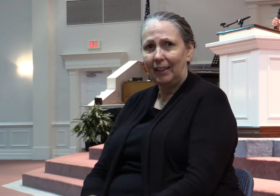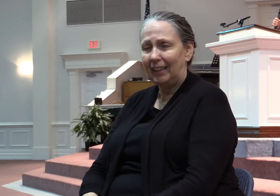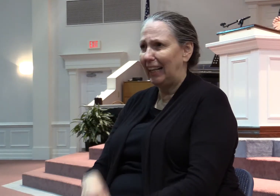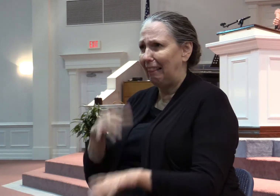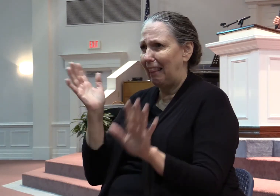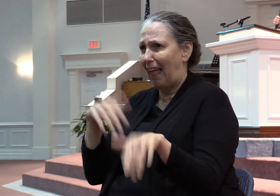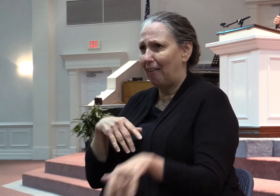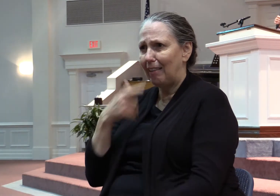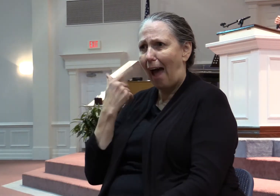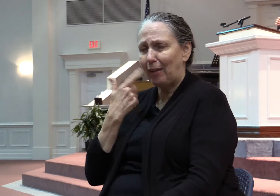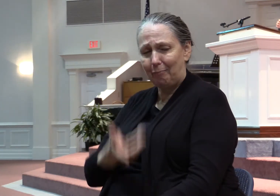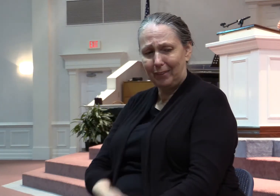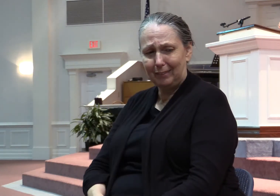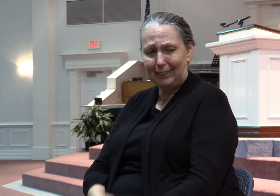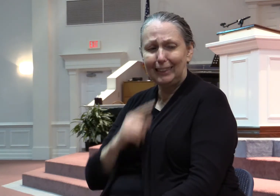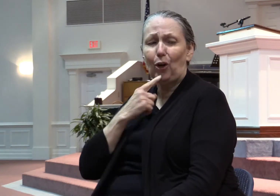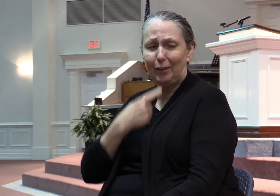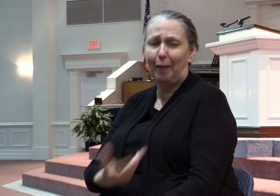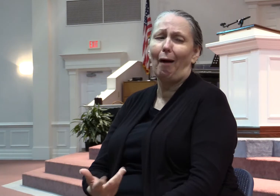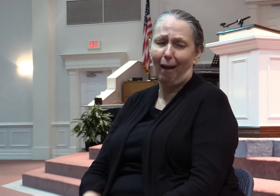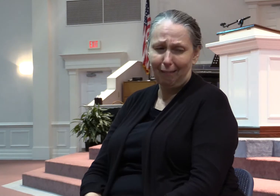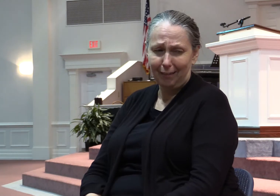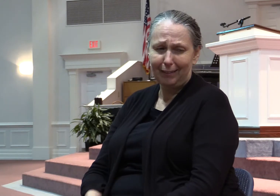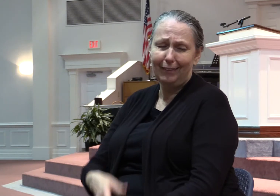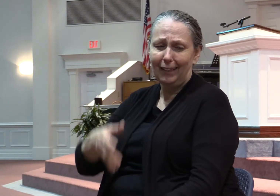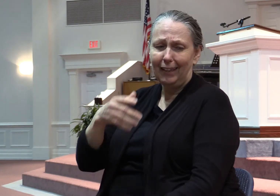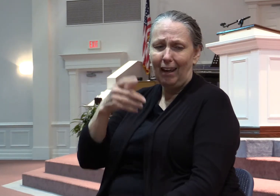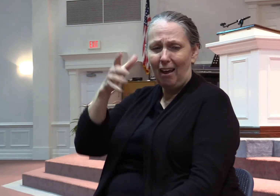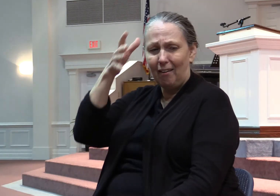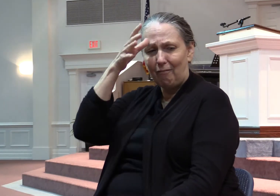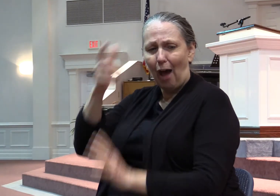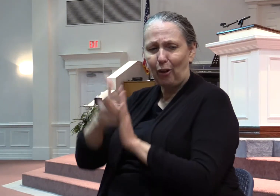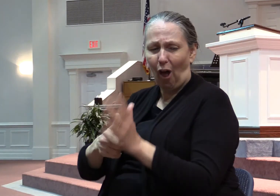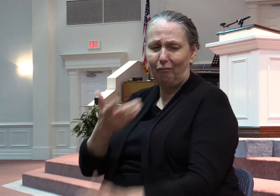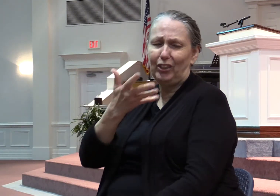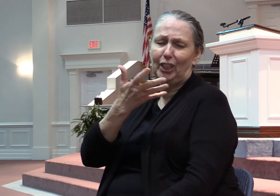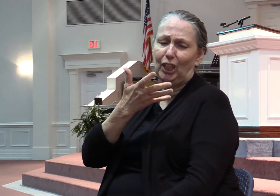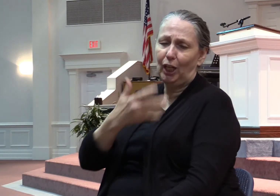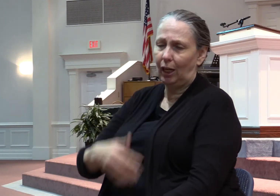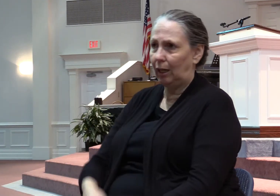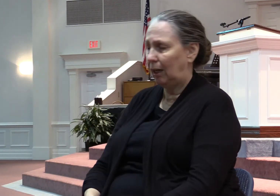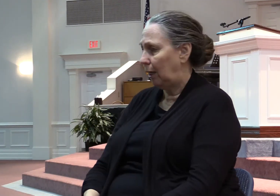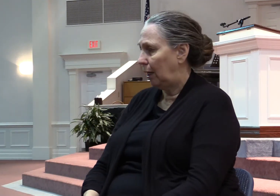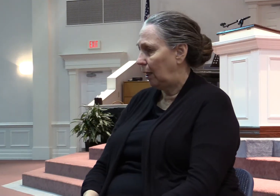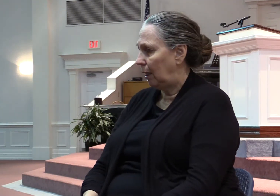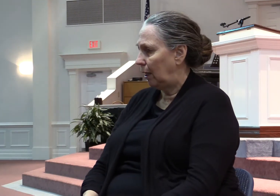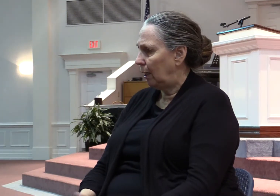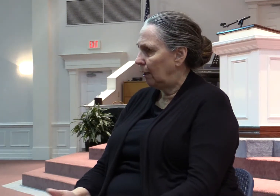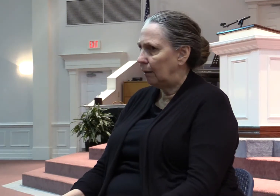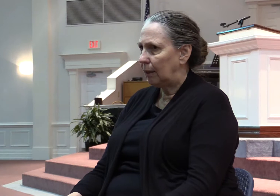at. They didn't even take him seriously. He came and said, hey, the Lord's about to destroy this place. And he just looked